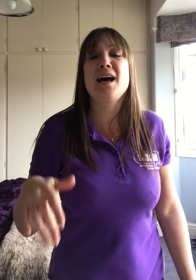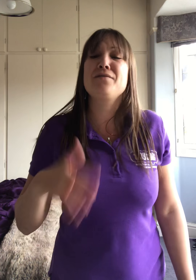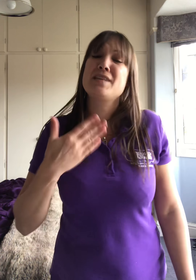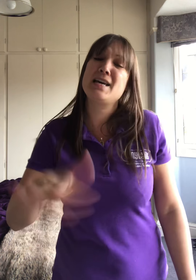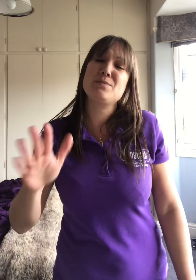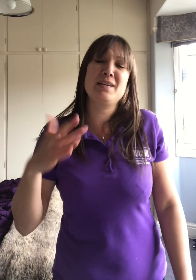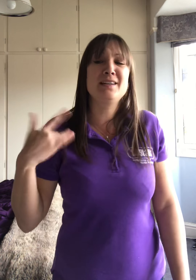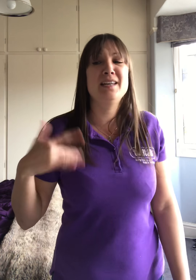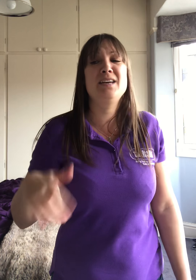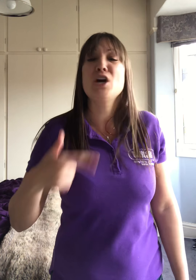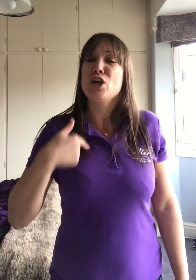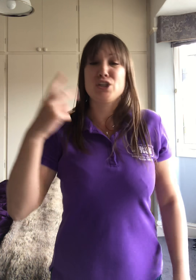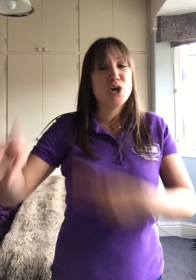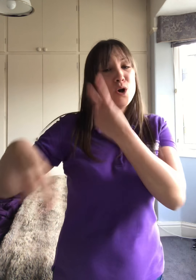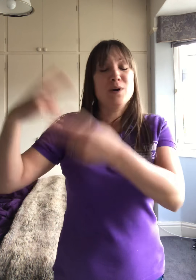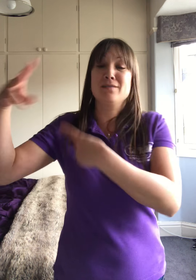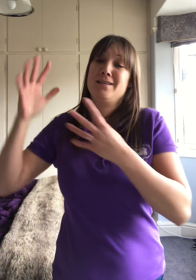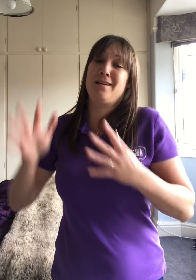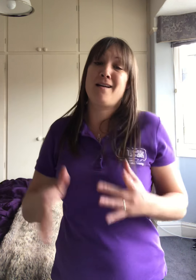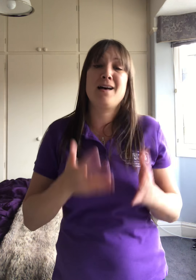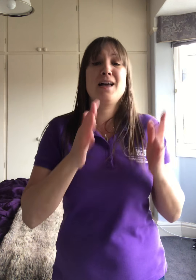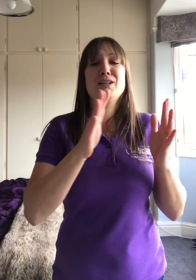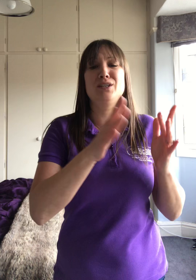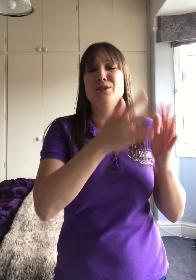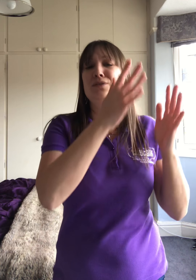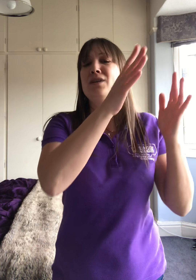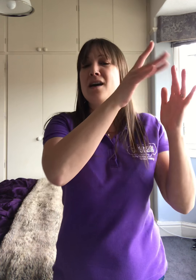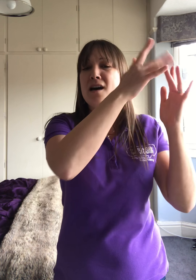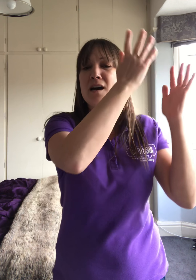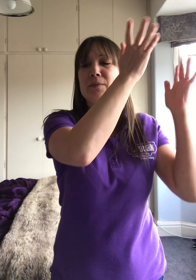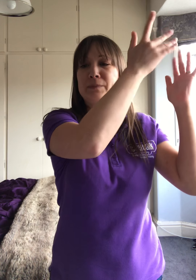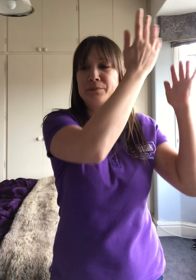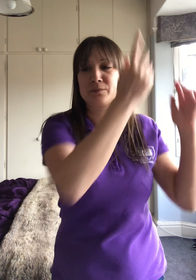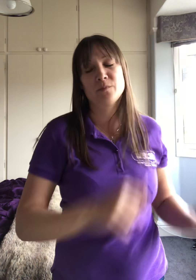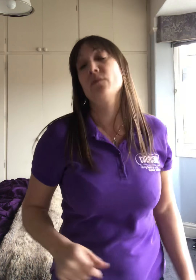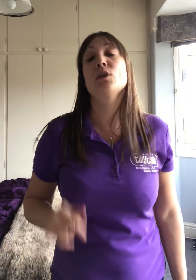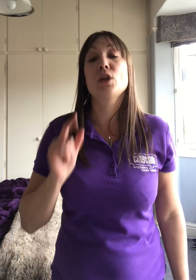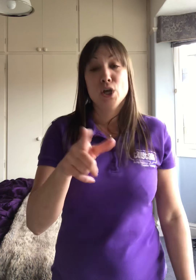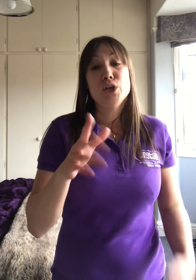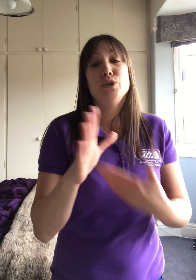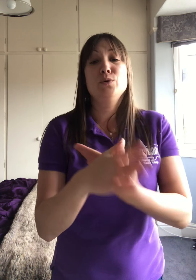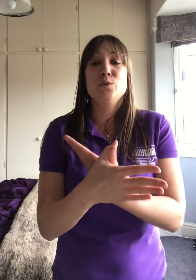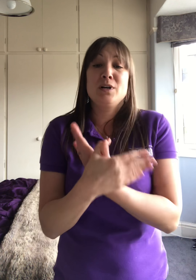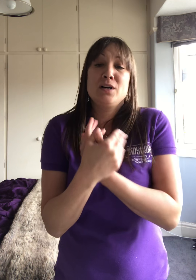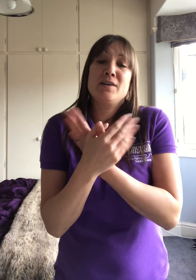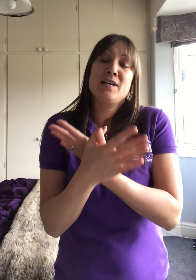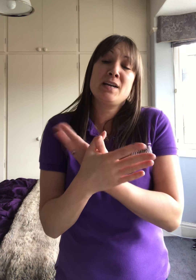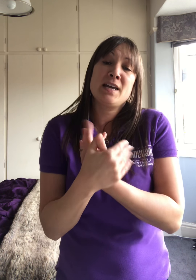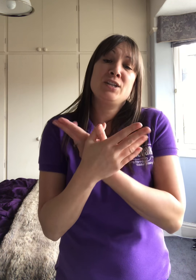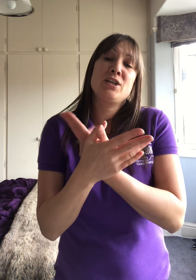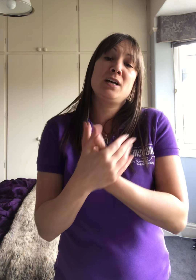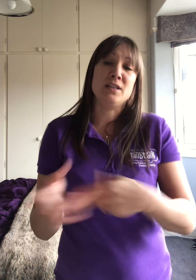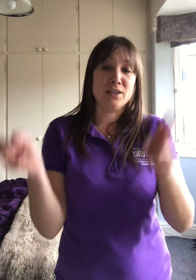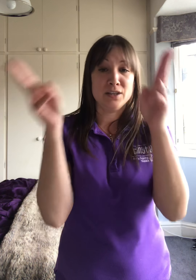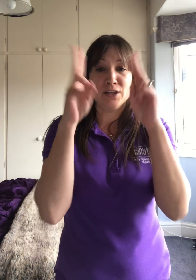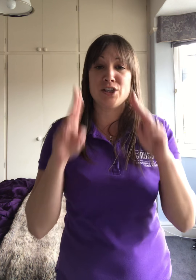life that's been lived. So I'll sing hallelujah. You were an angel in the